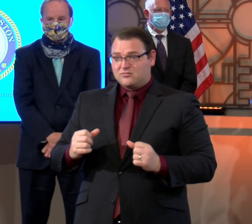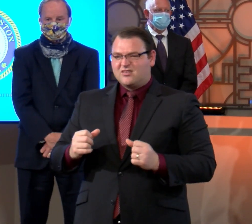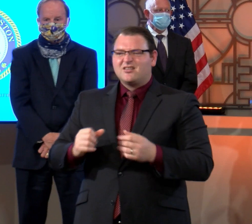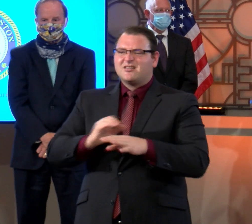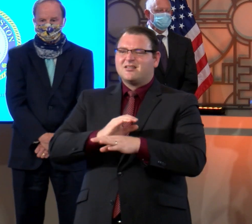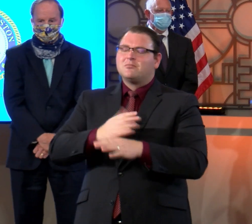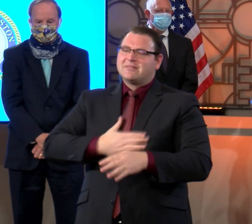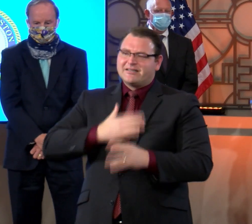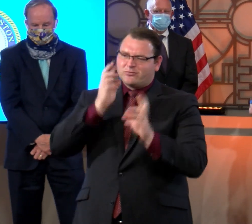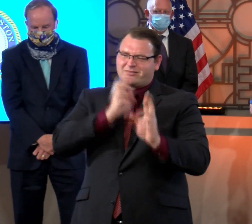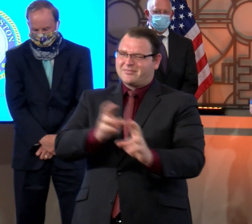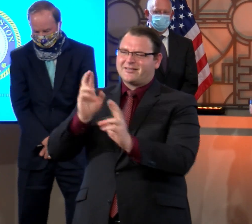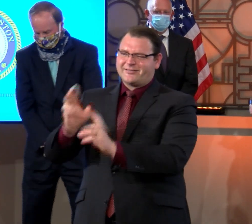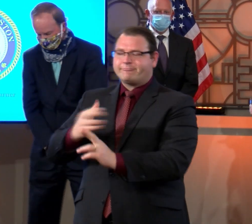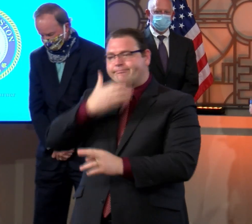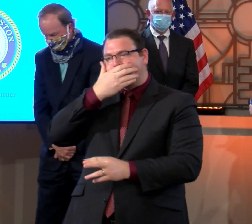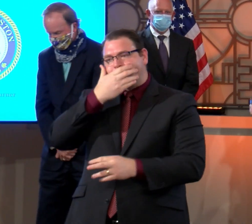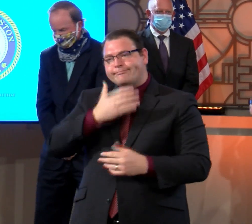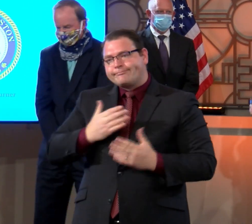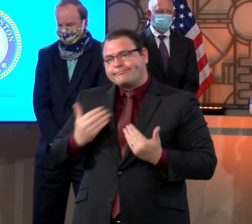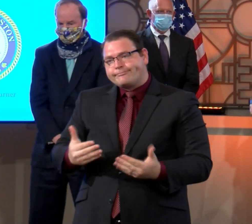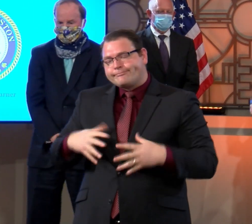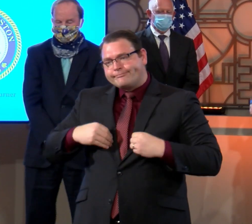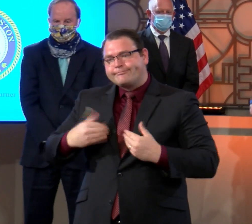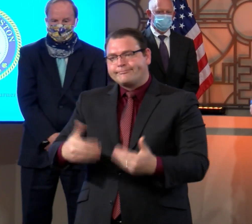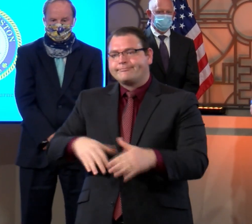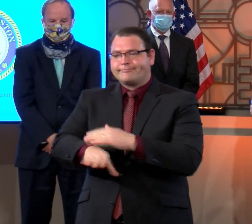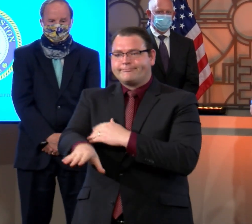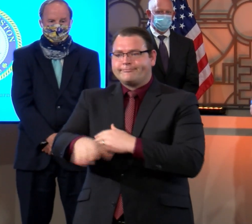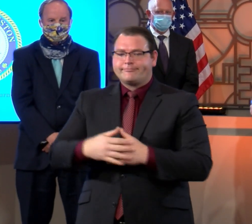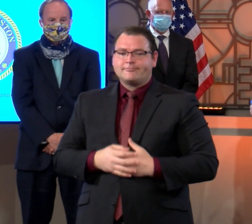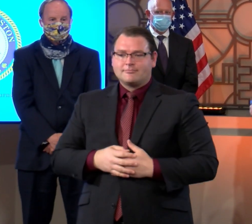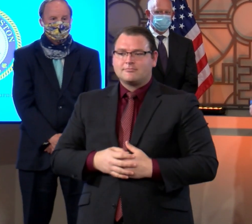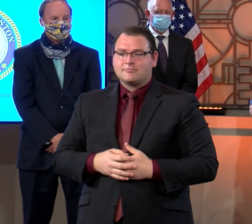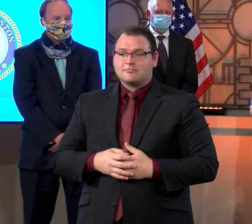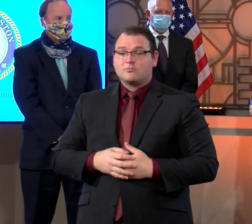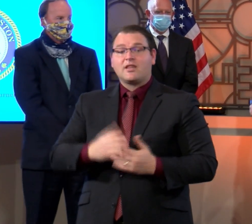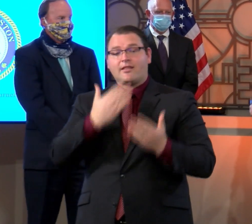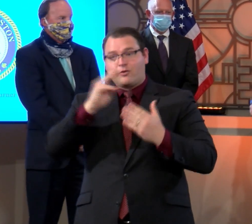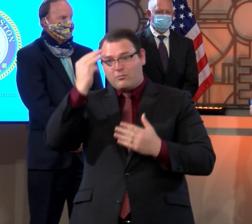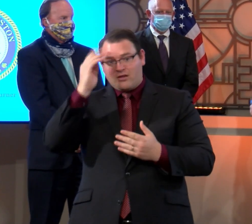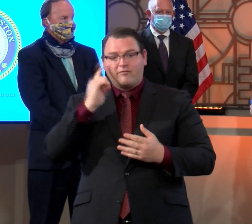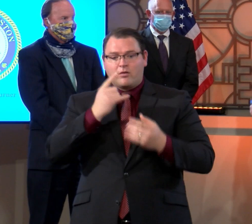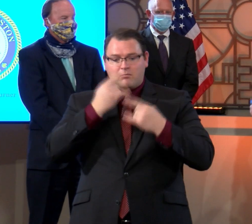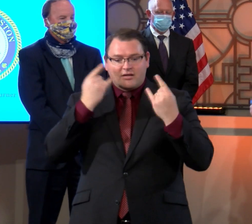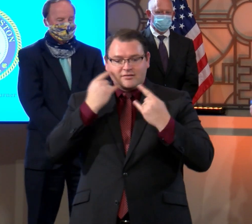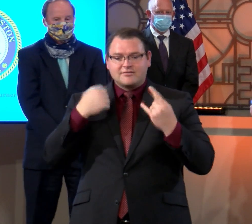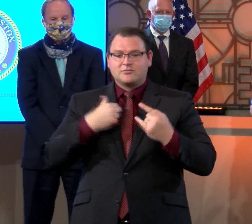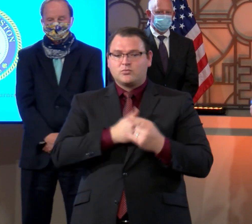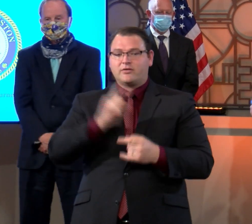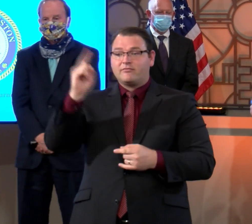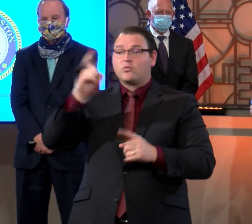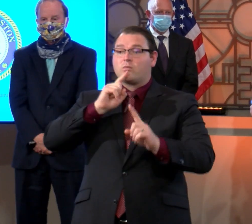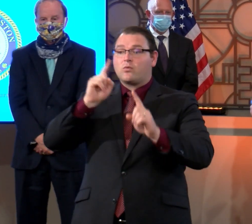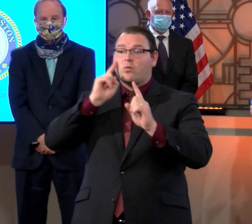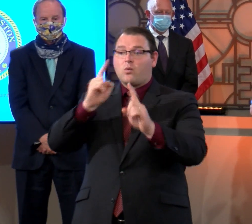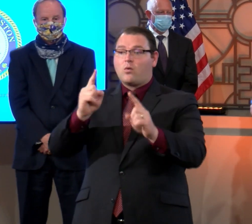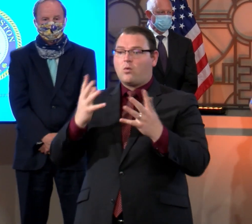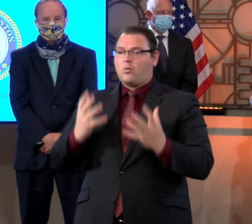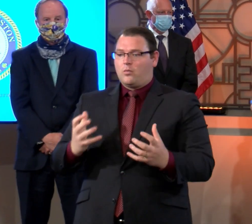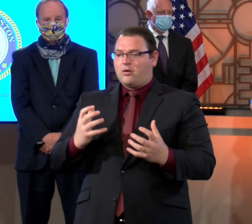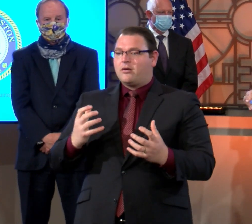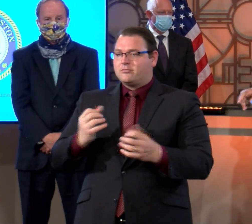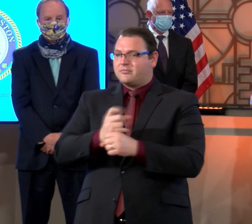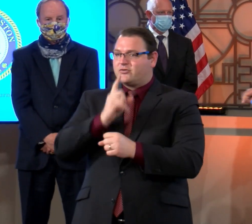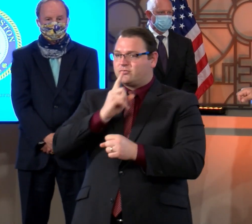And again, Mayor, thank you for the masks, because our first goal will be to issue that mask instead of making an